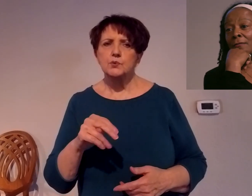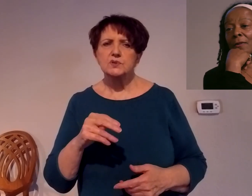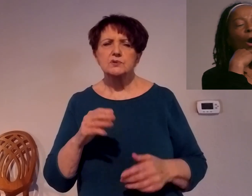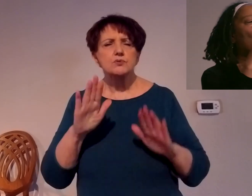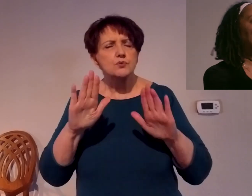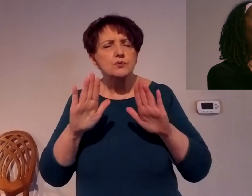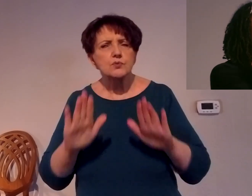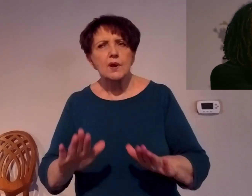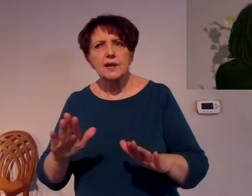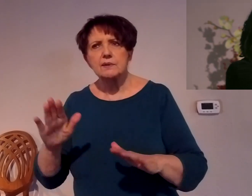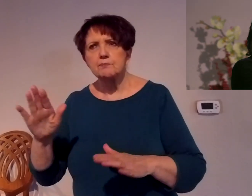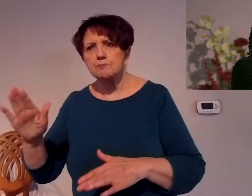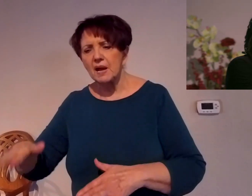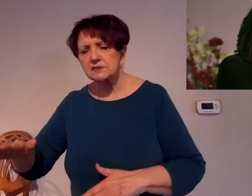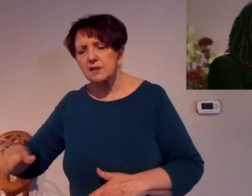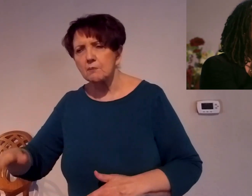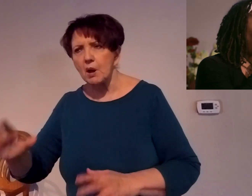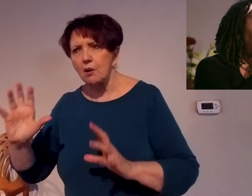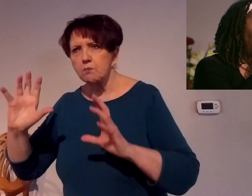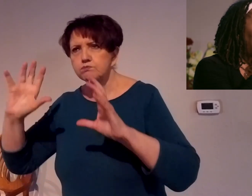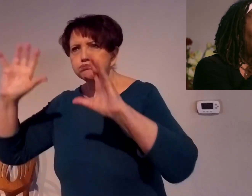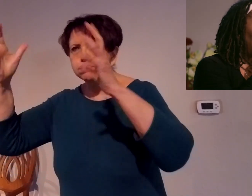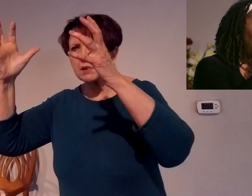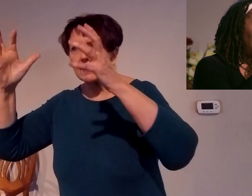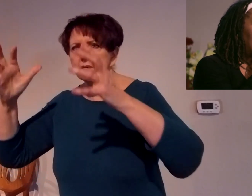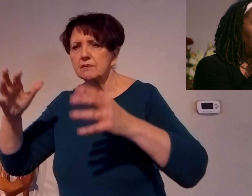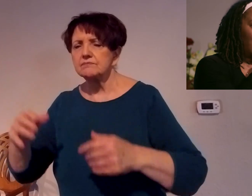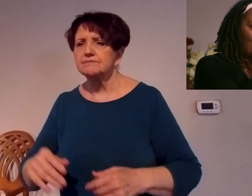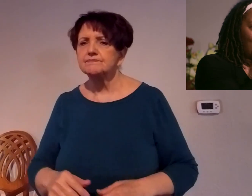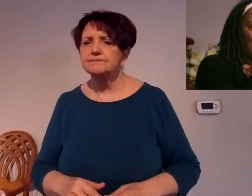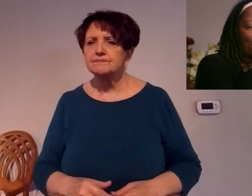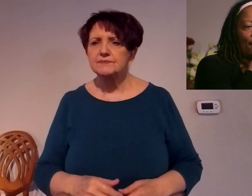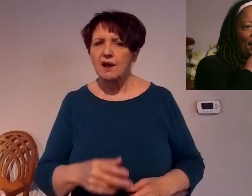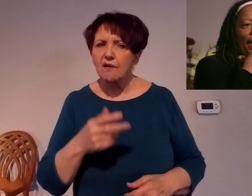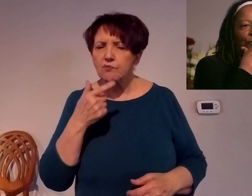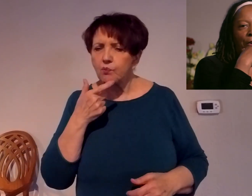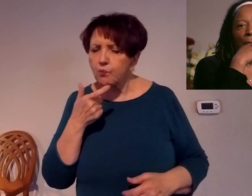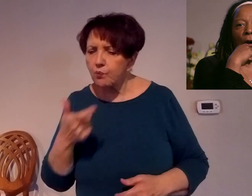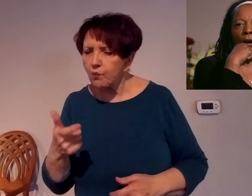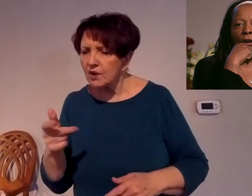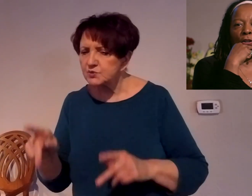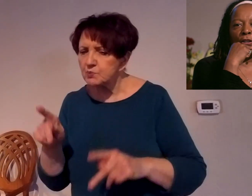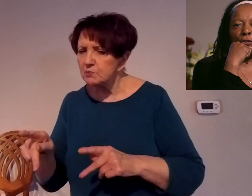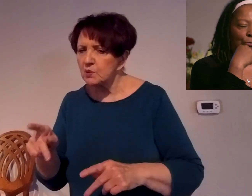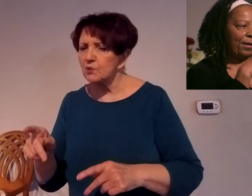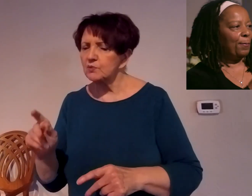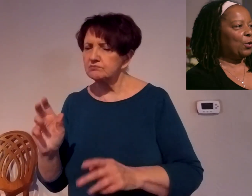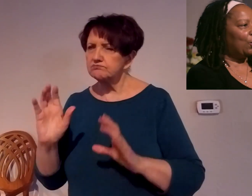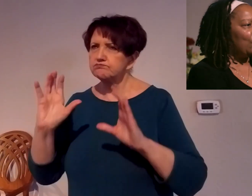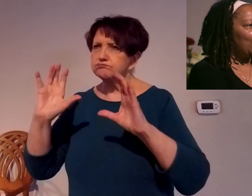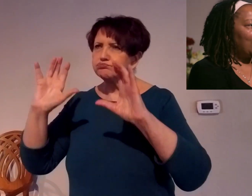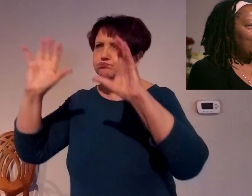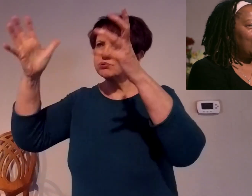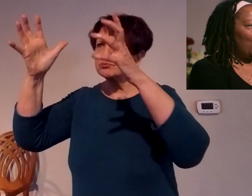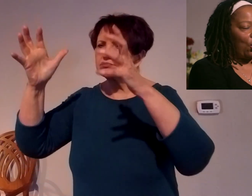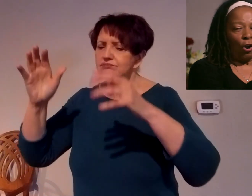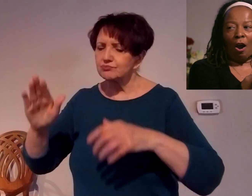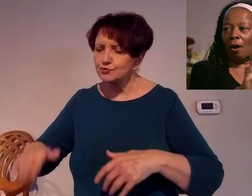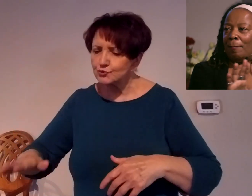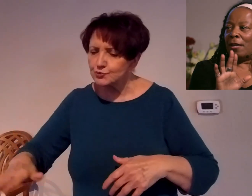it. Oh, I've watched a whole bunch of people dunk the basketball or